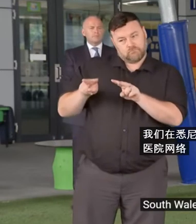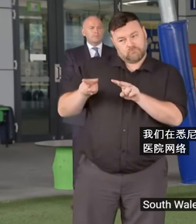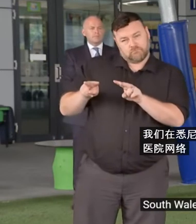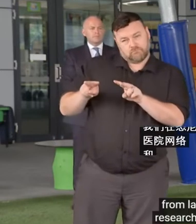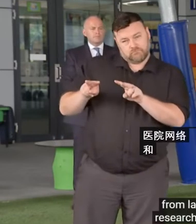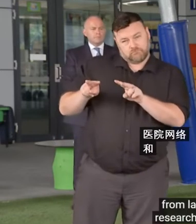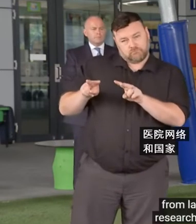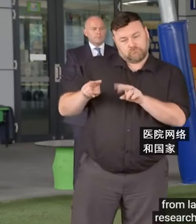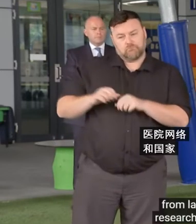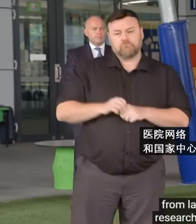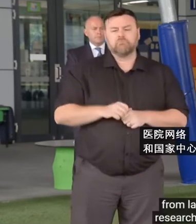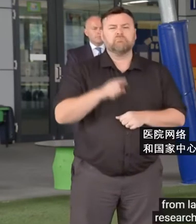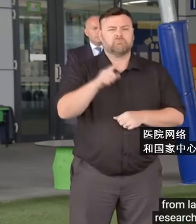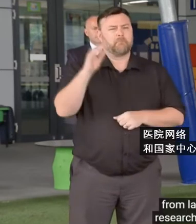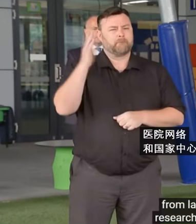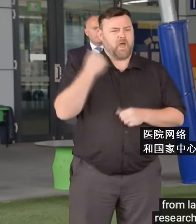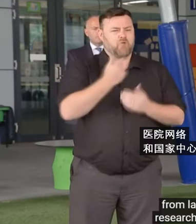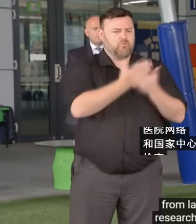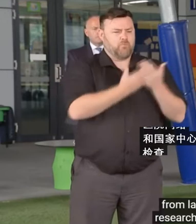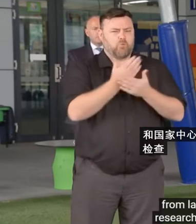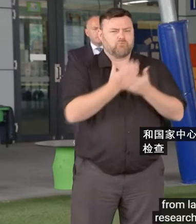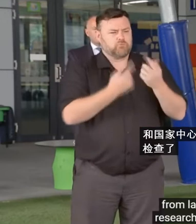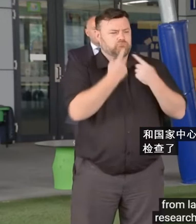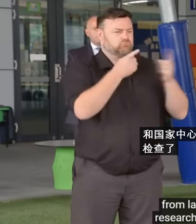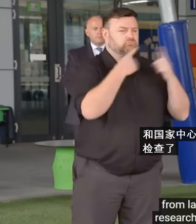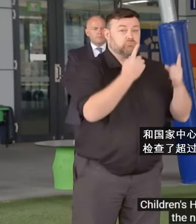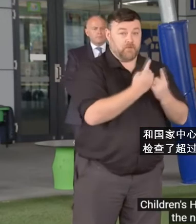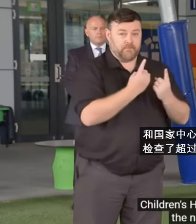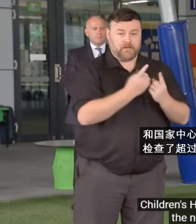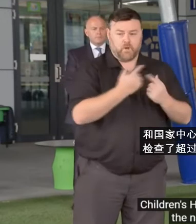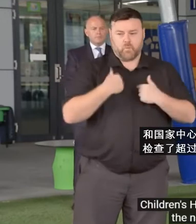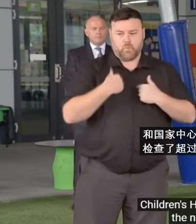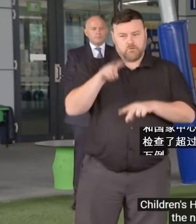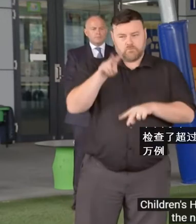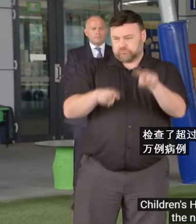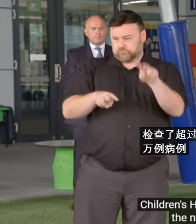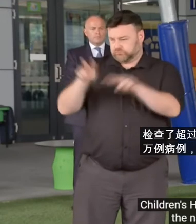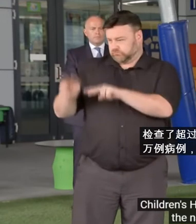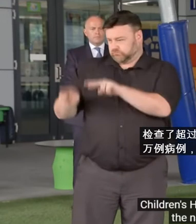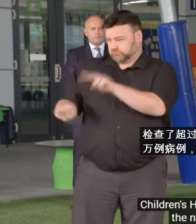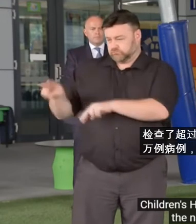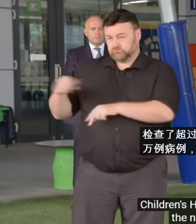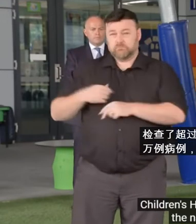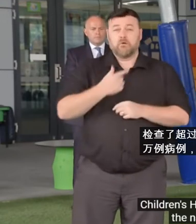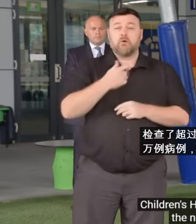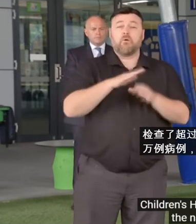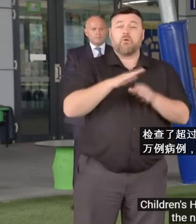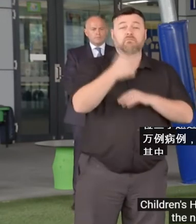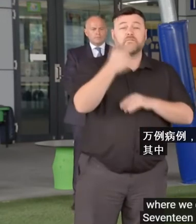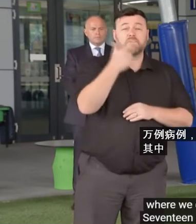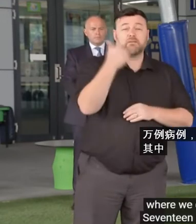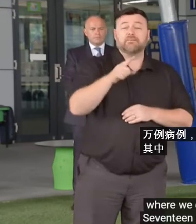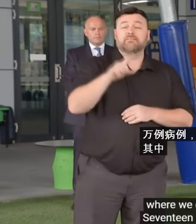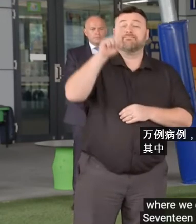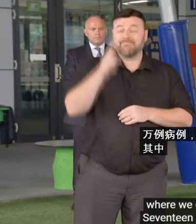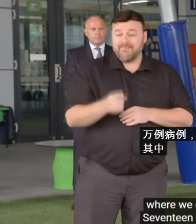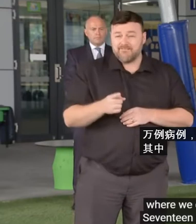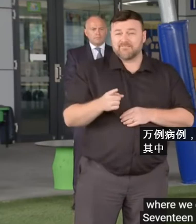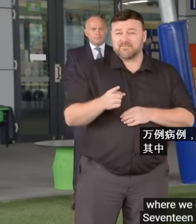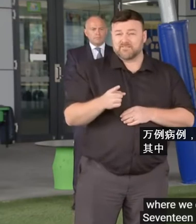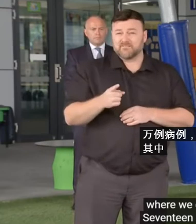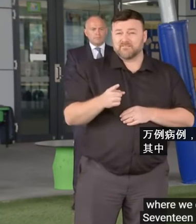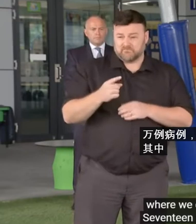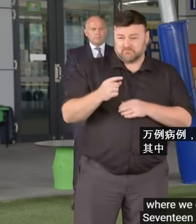Children's Hospital Network and the National Centre, where we examined more than 17,500 cases. Amongst those